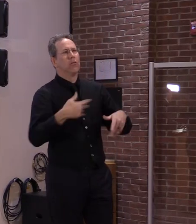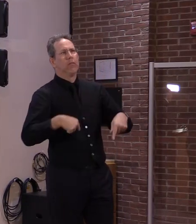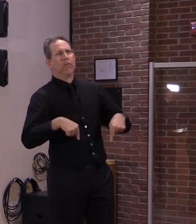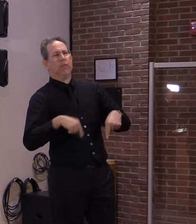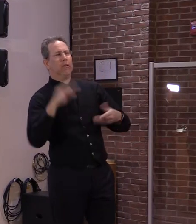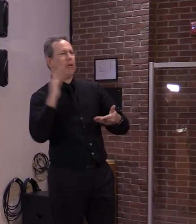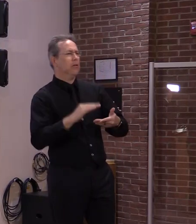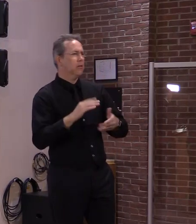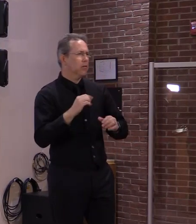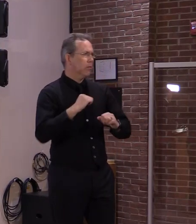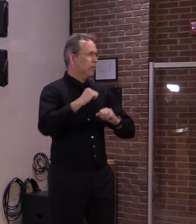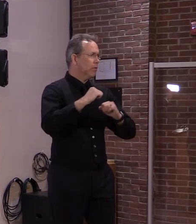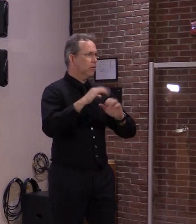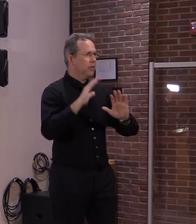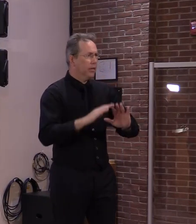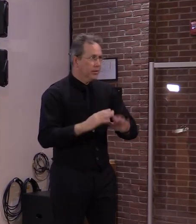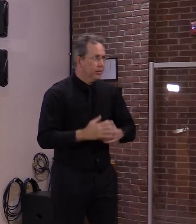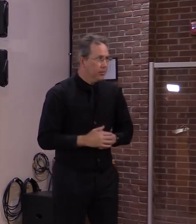in general.